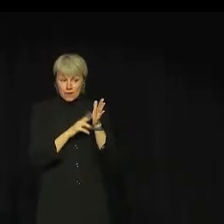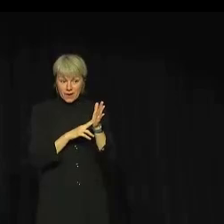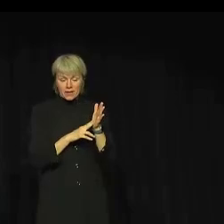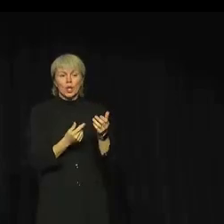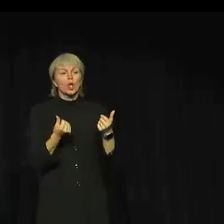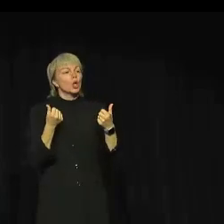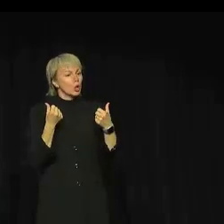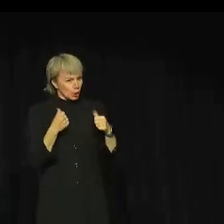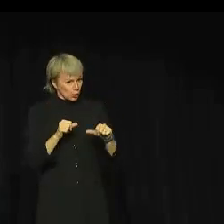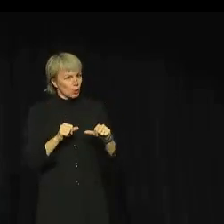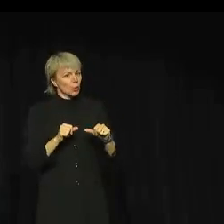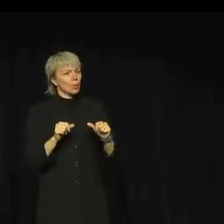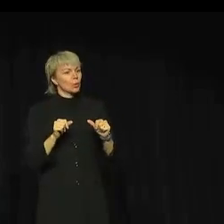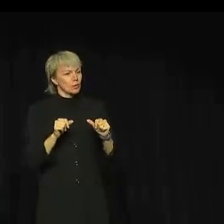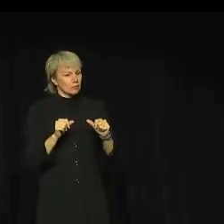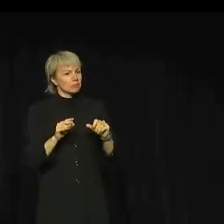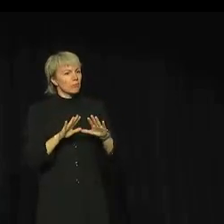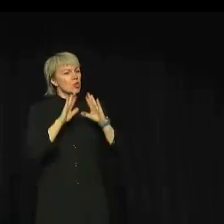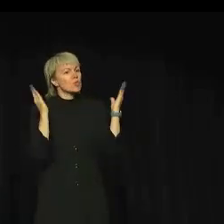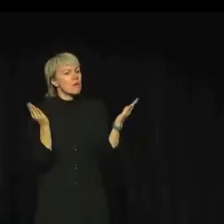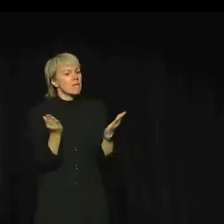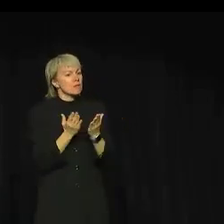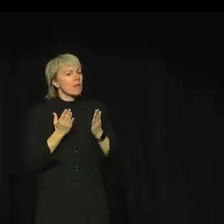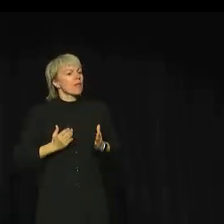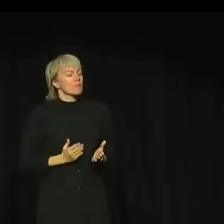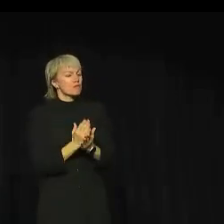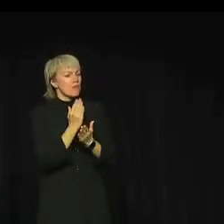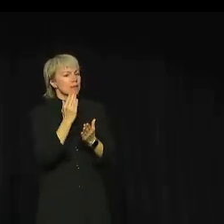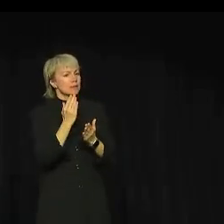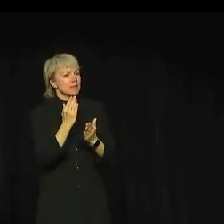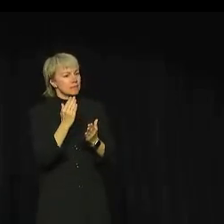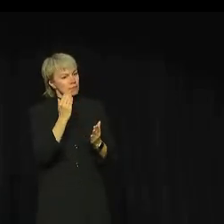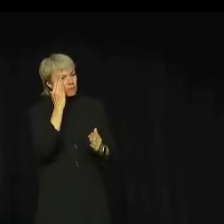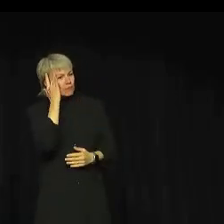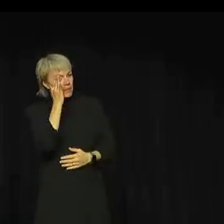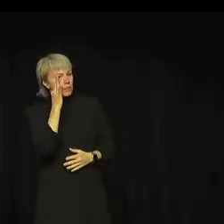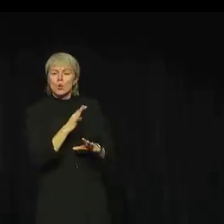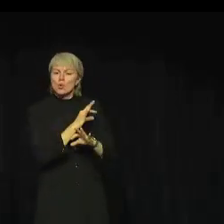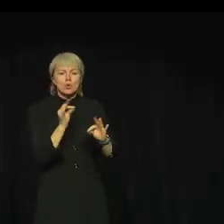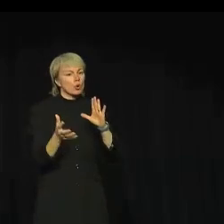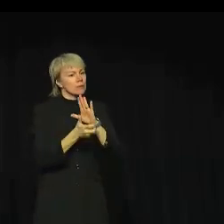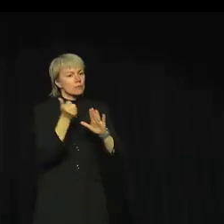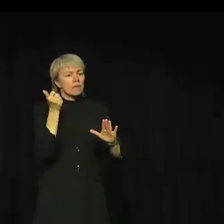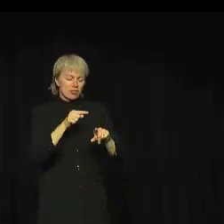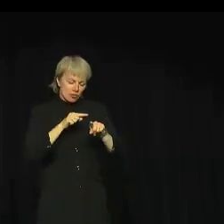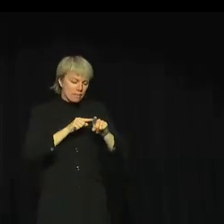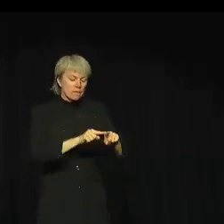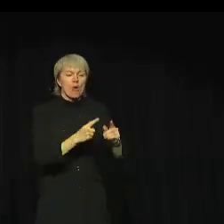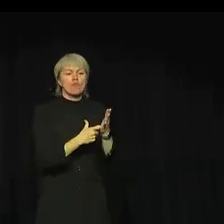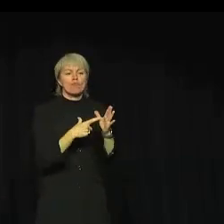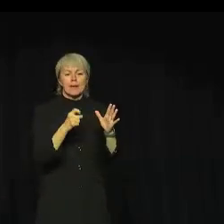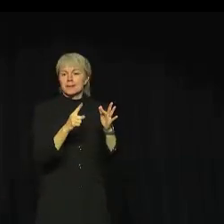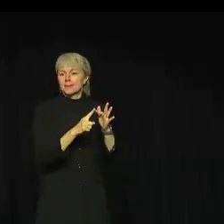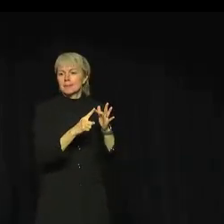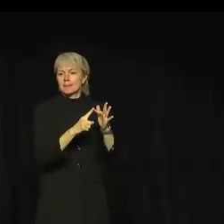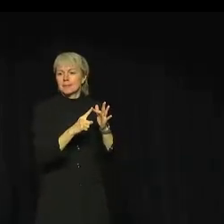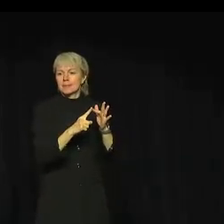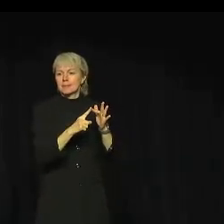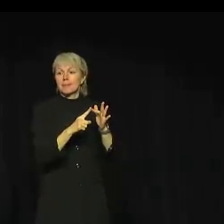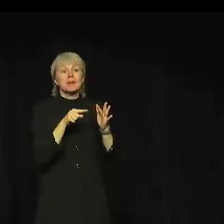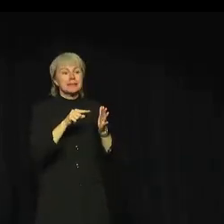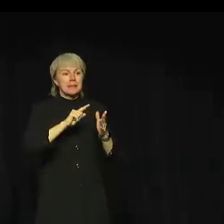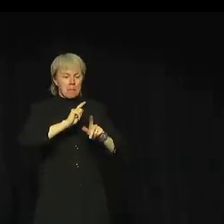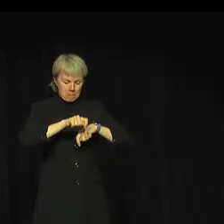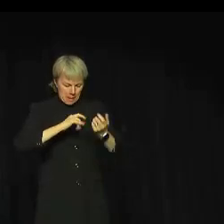principles of universal human rights. No deprivation on the basis of race. And that became the